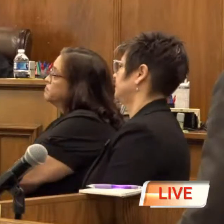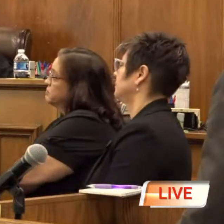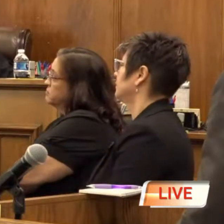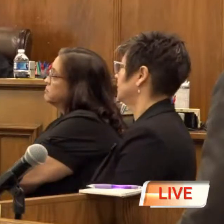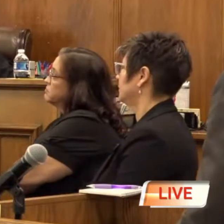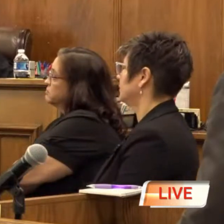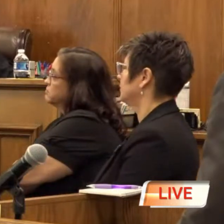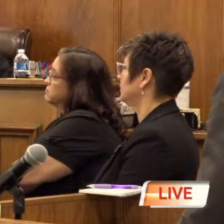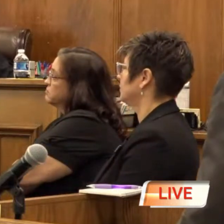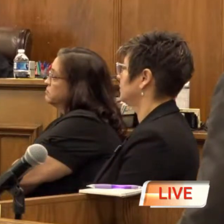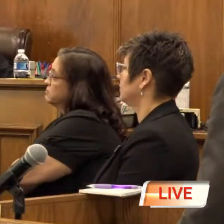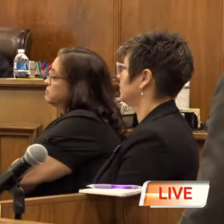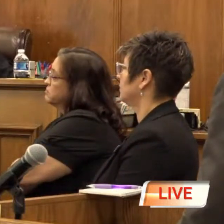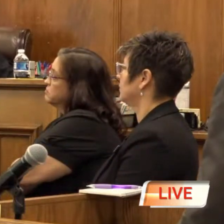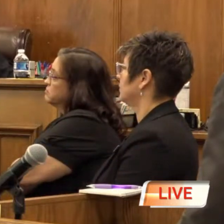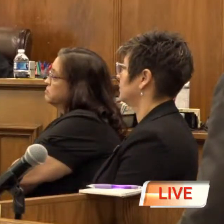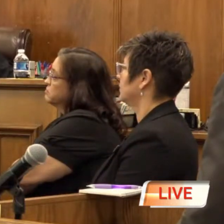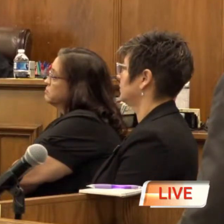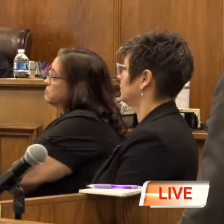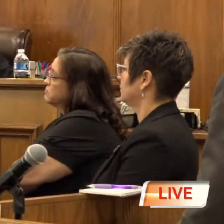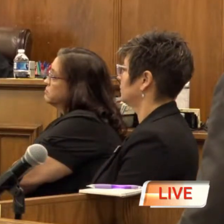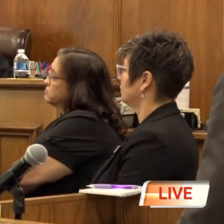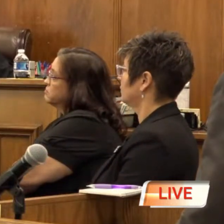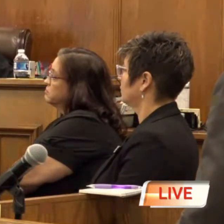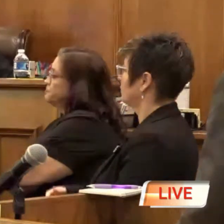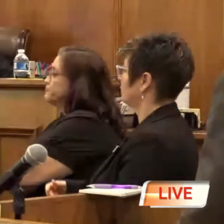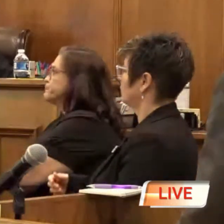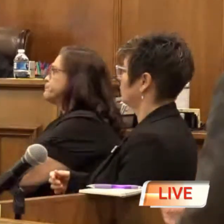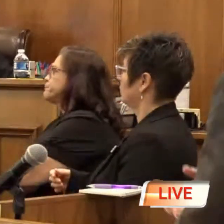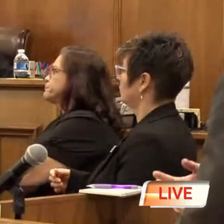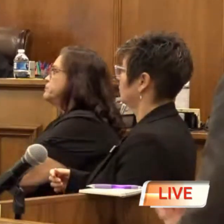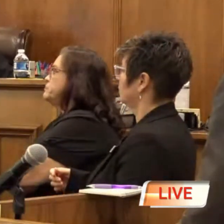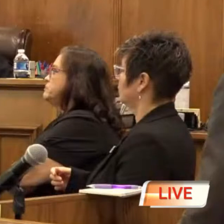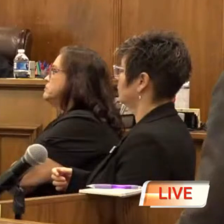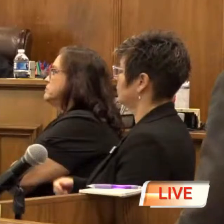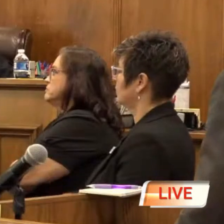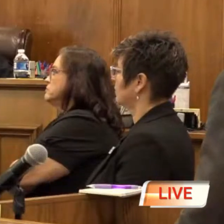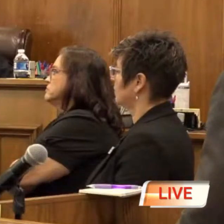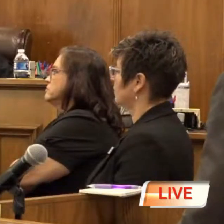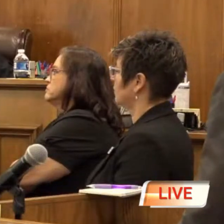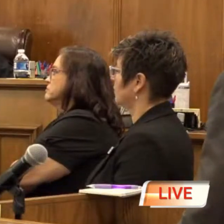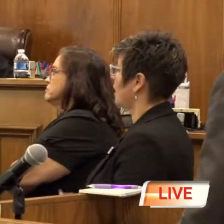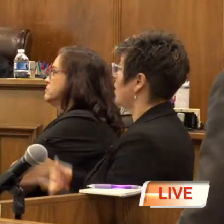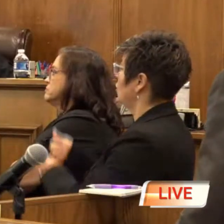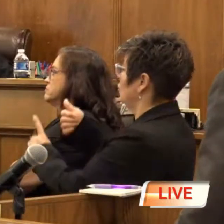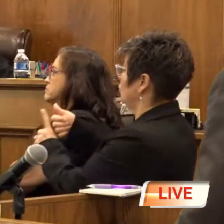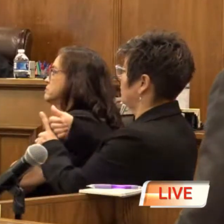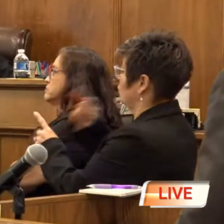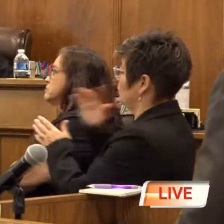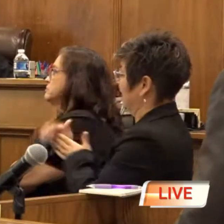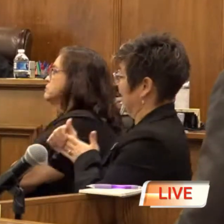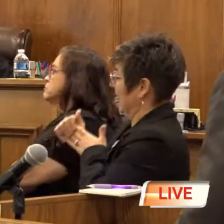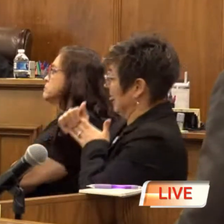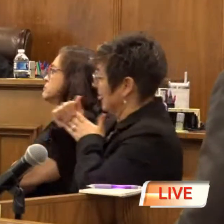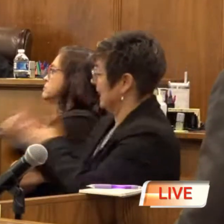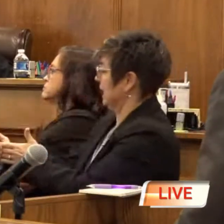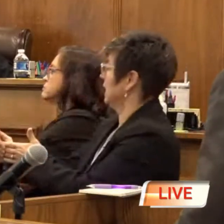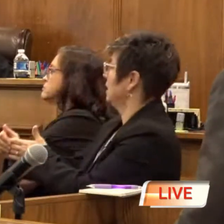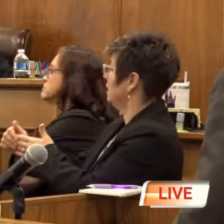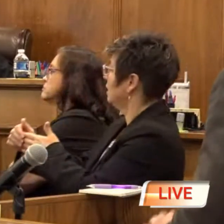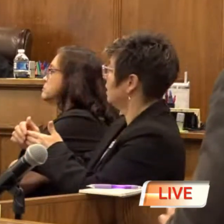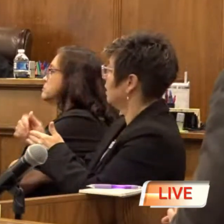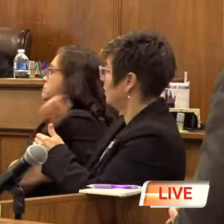Yes, And you've been the driving force in the presence of the media attention at this hearing, is that